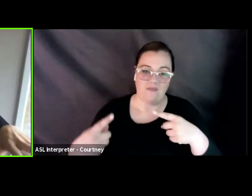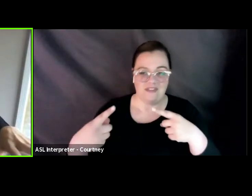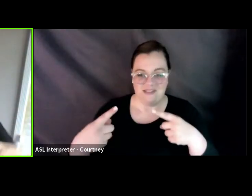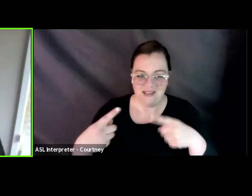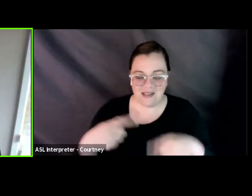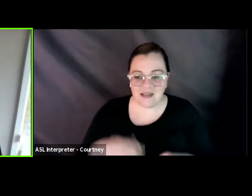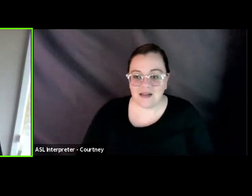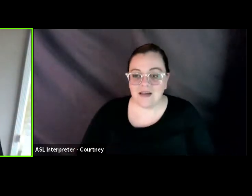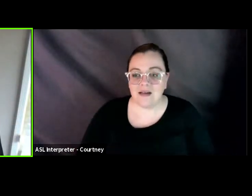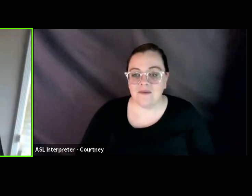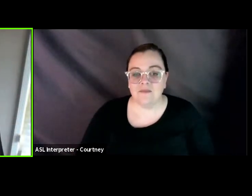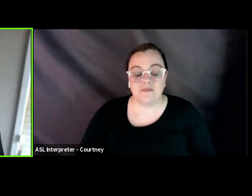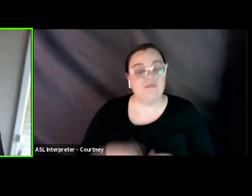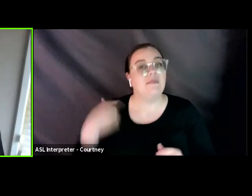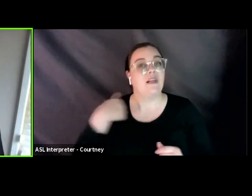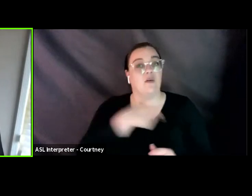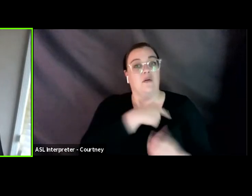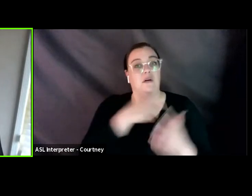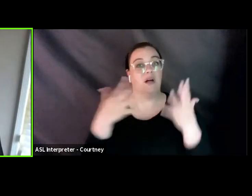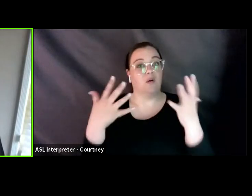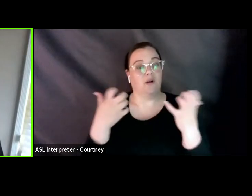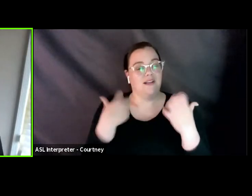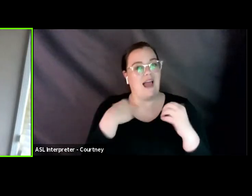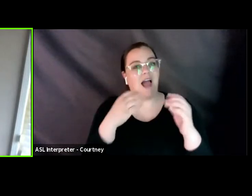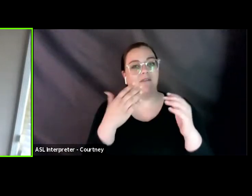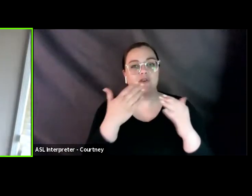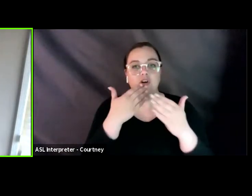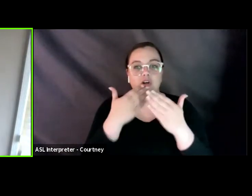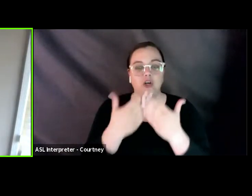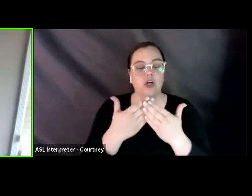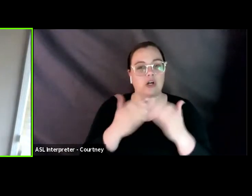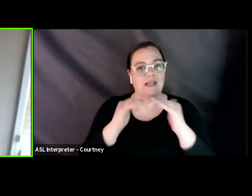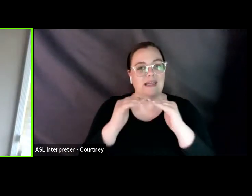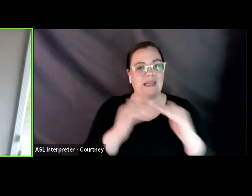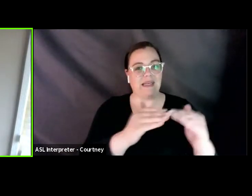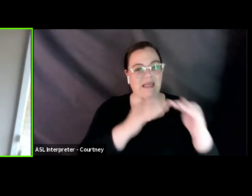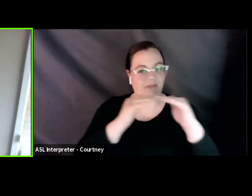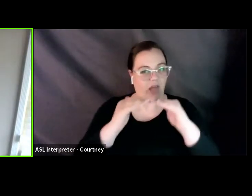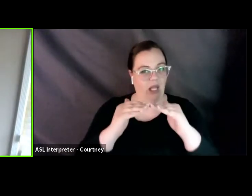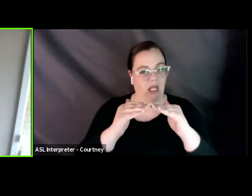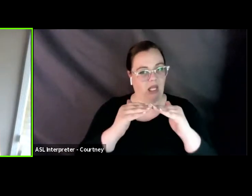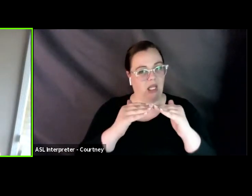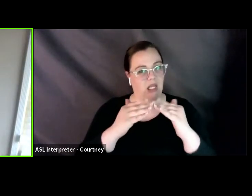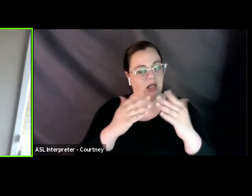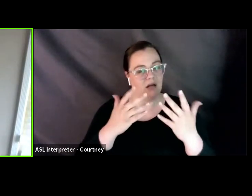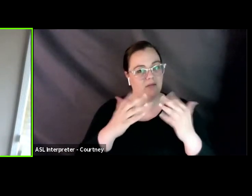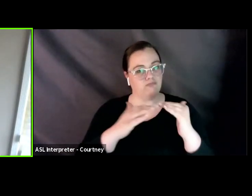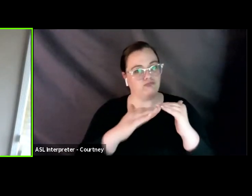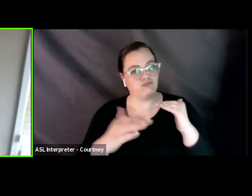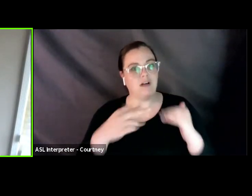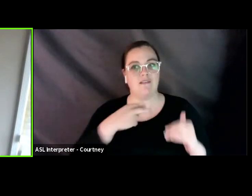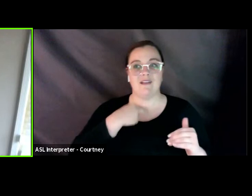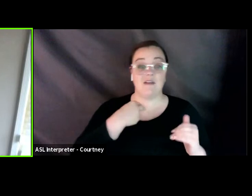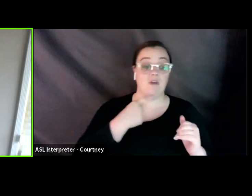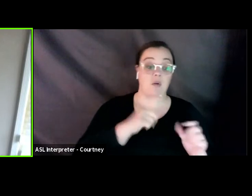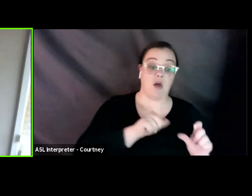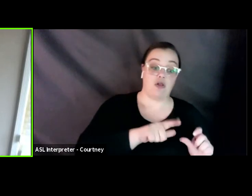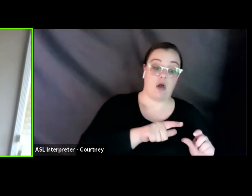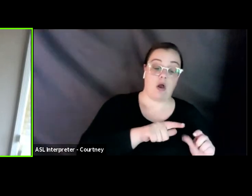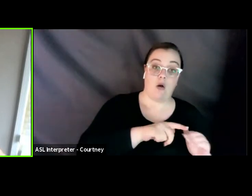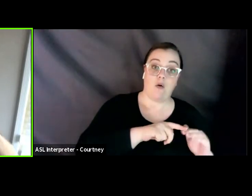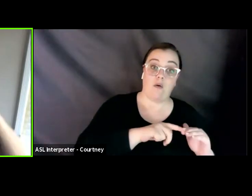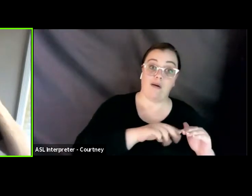doing right now, is to have a really even feel, right? From low to high. Because when you have the proper blend on top